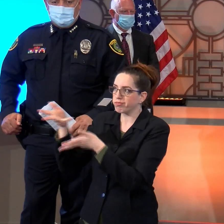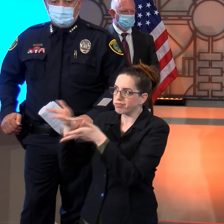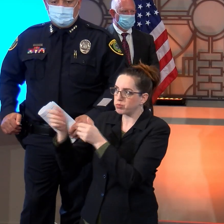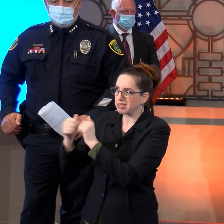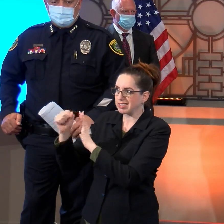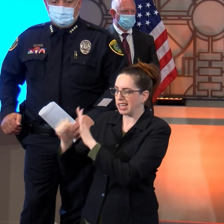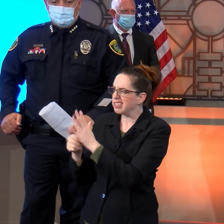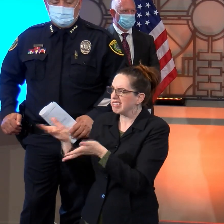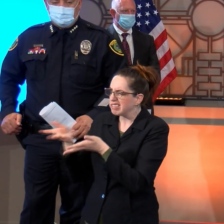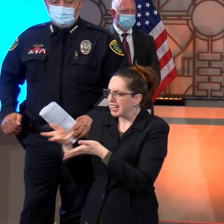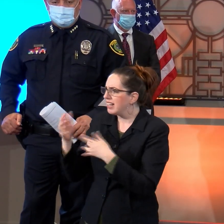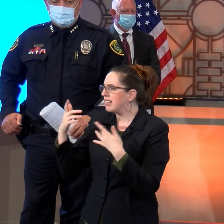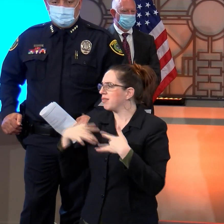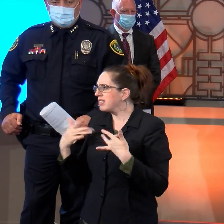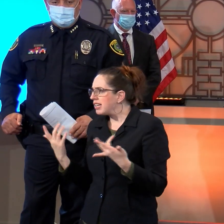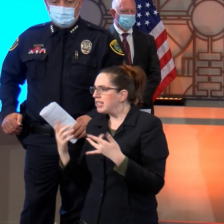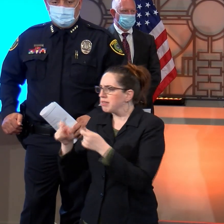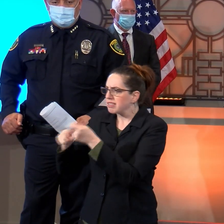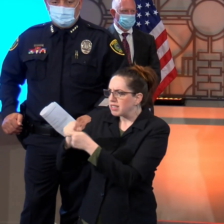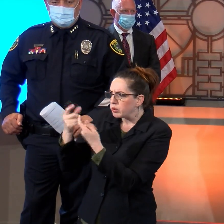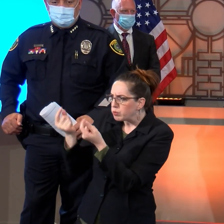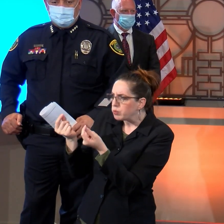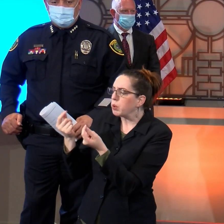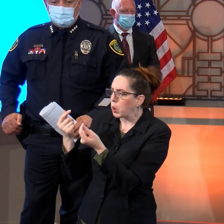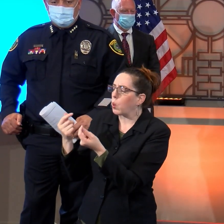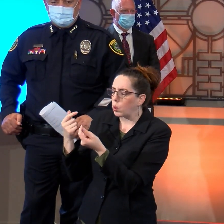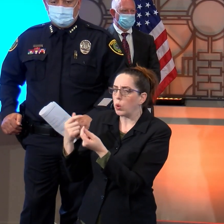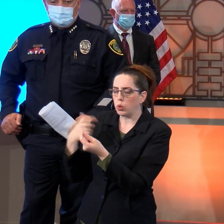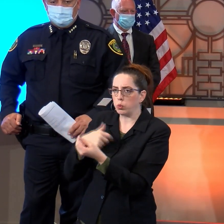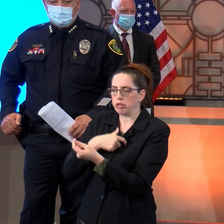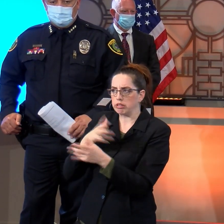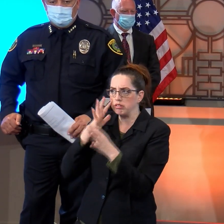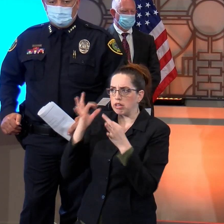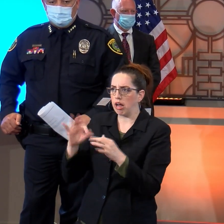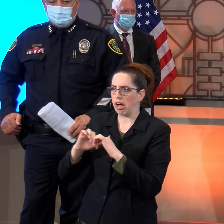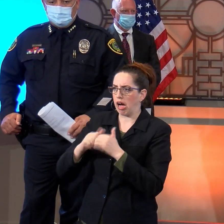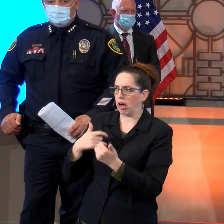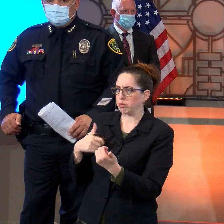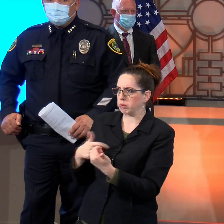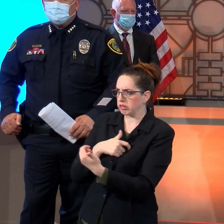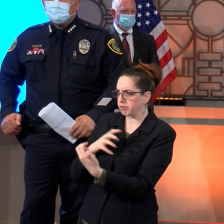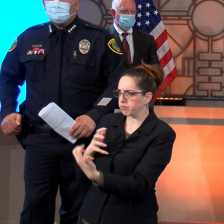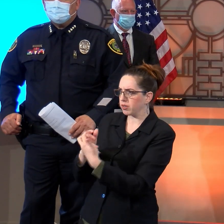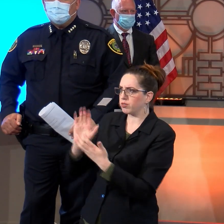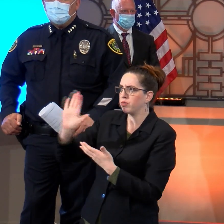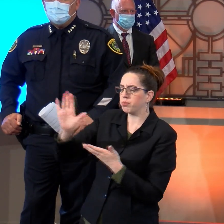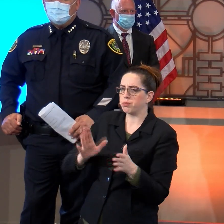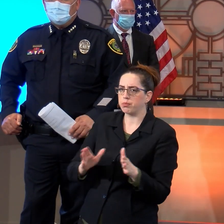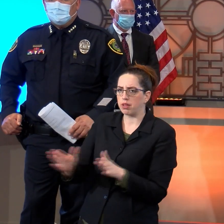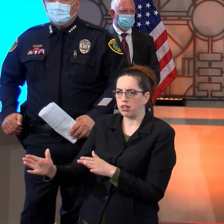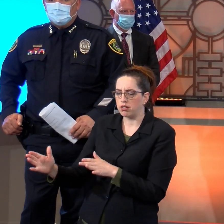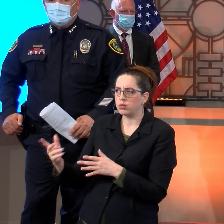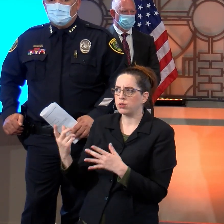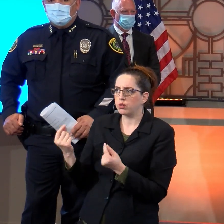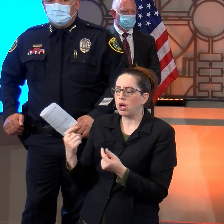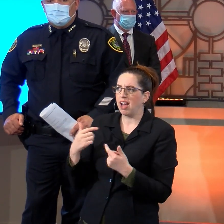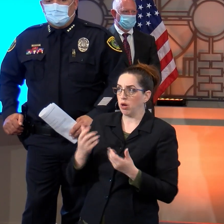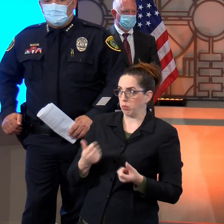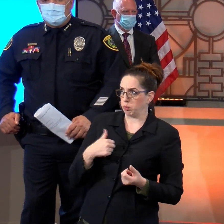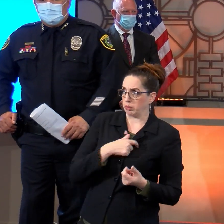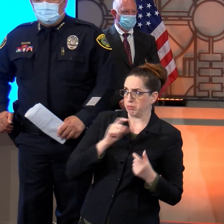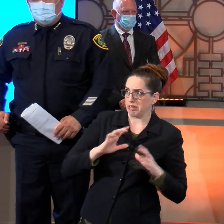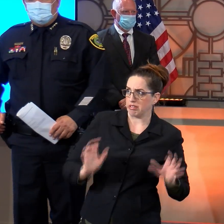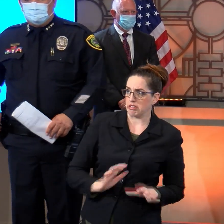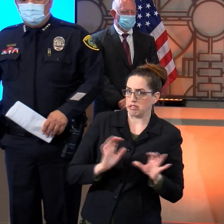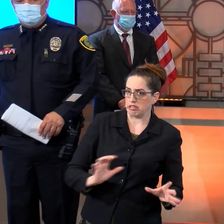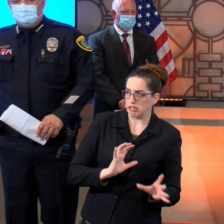understand exactly what's happening there so that we can determine immediately how we fit into that plan and how much activity we need